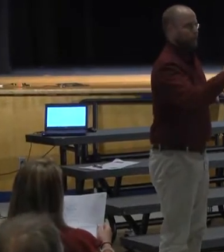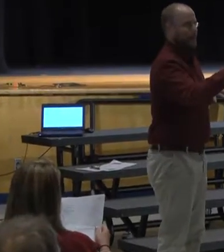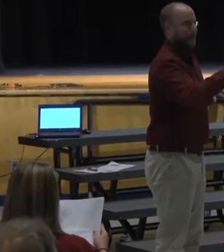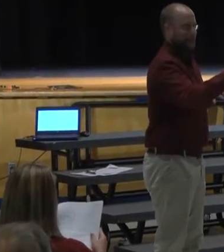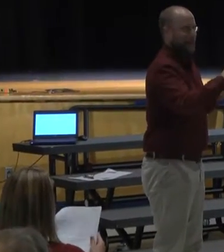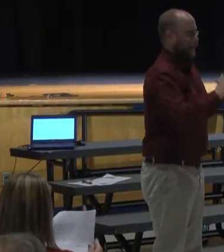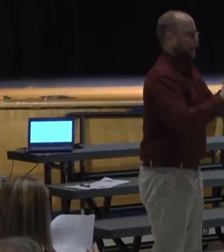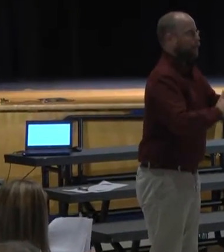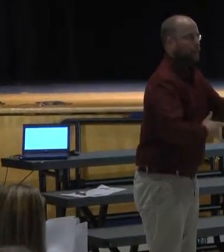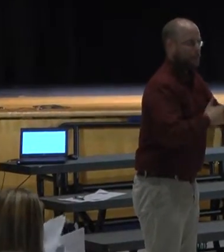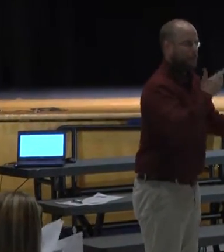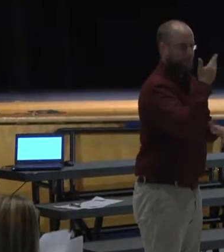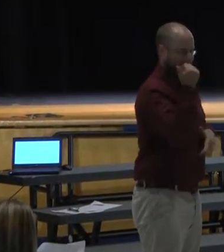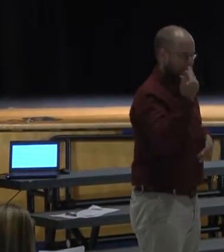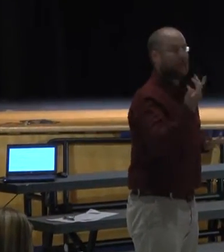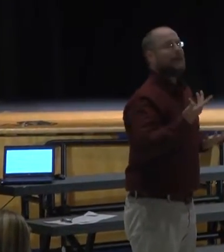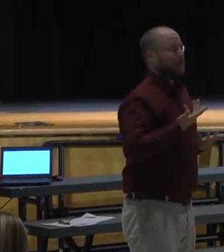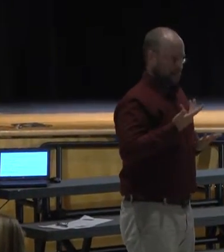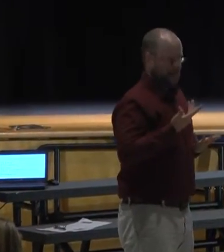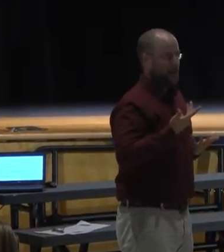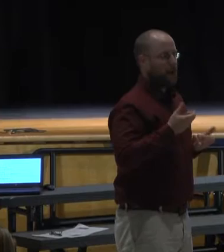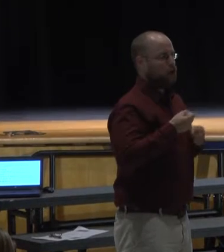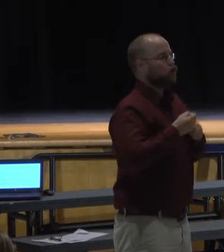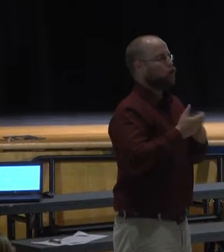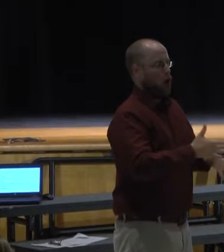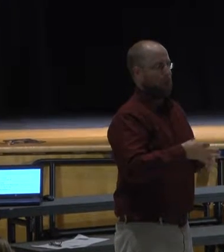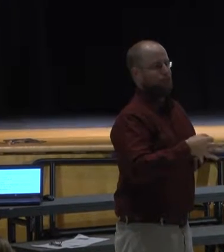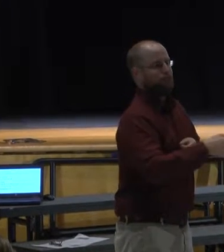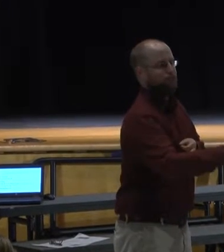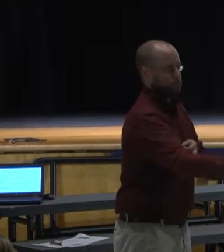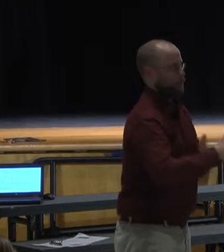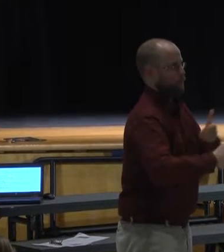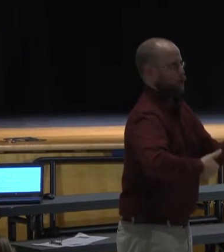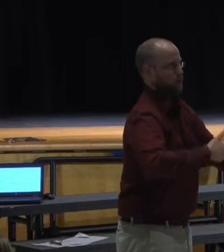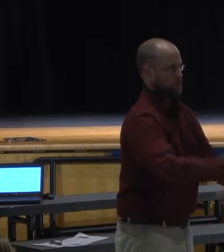those things cause rejects or delays in the process.